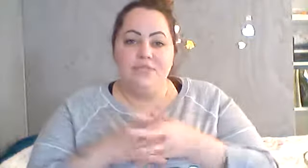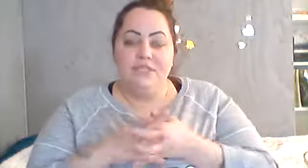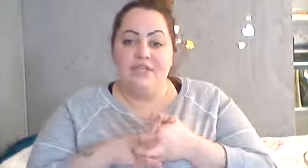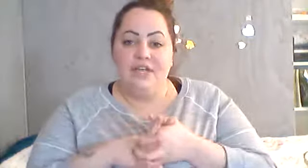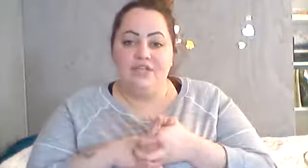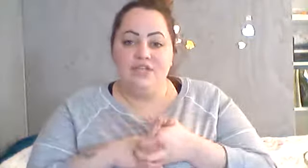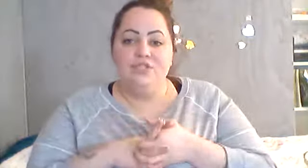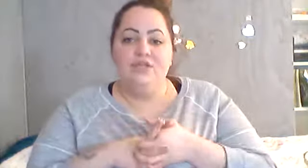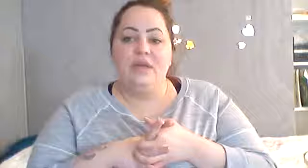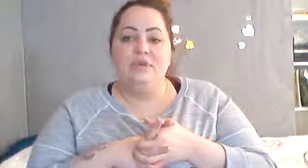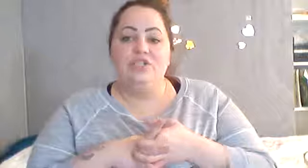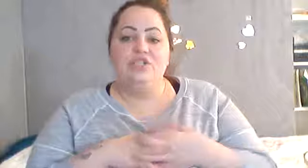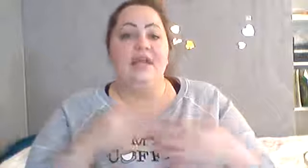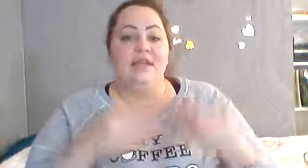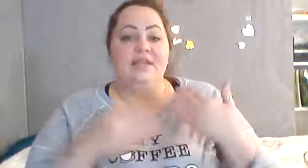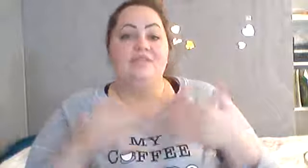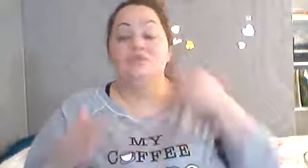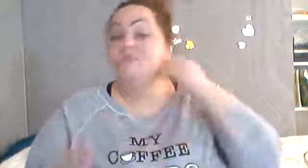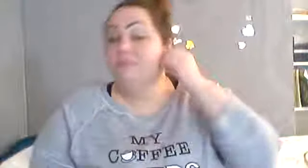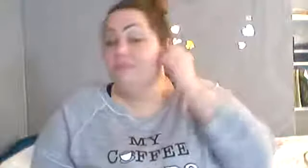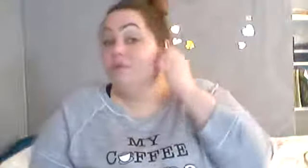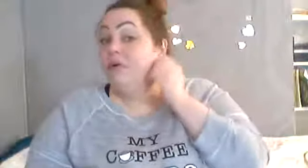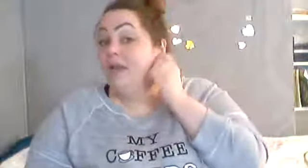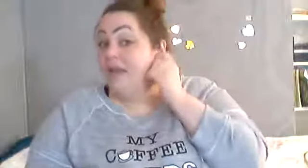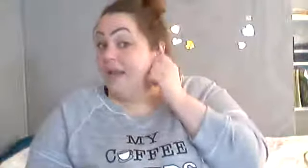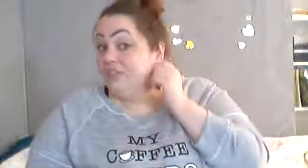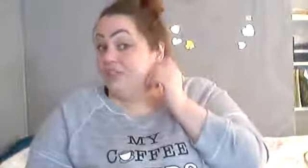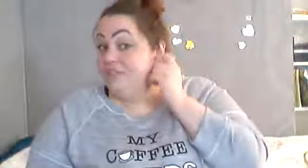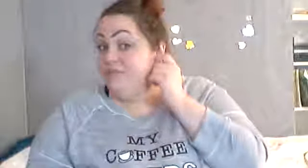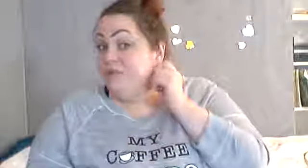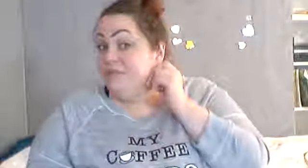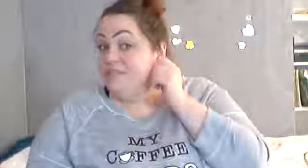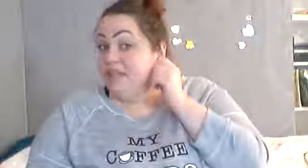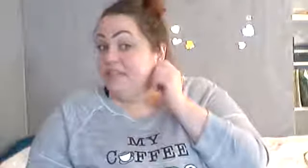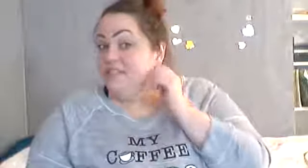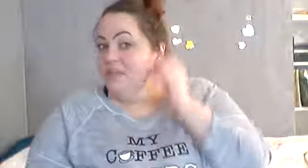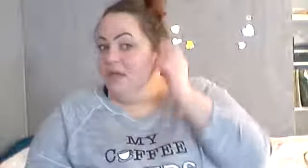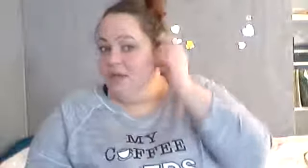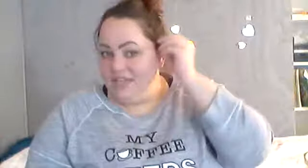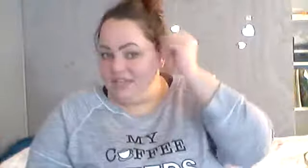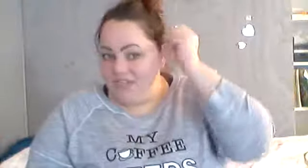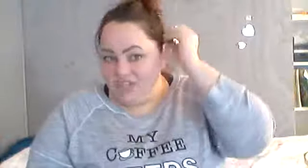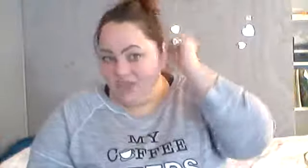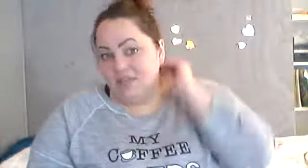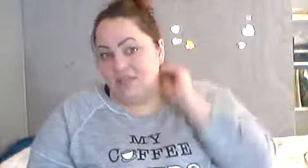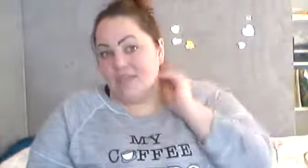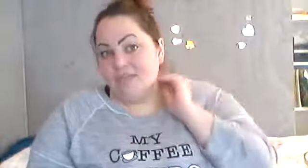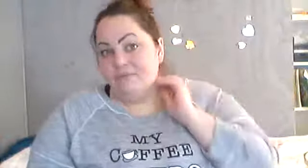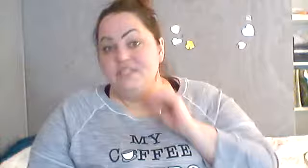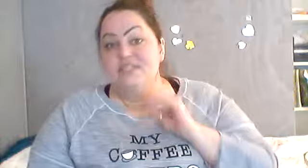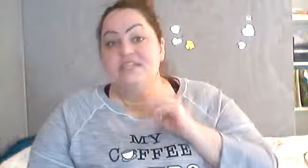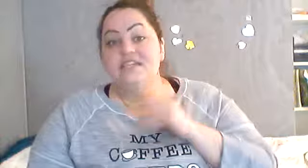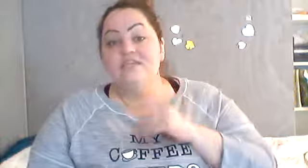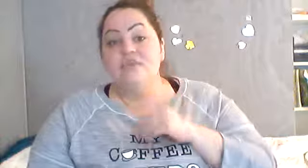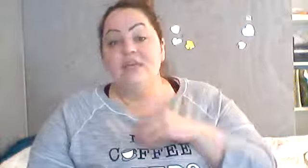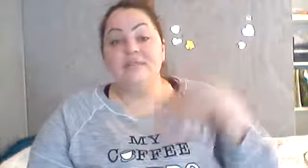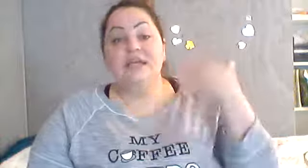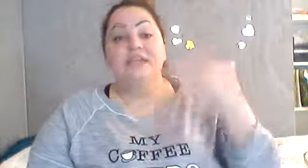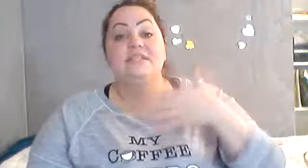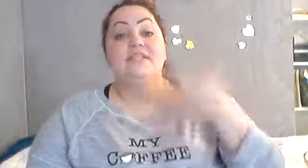the year next year, so that way she can get to know some of you and actually give you name signs, because generally a deaf person doesn't give you a name sign